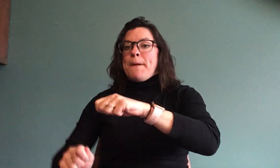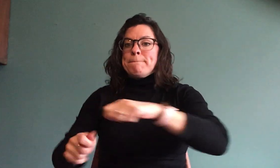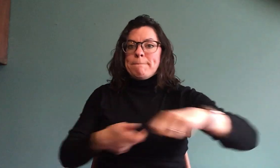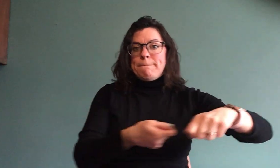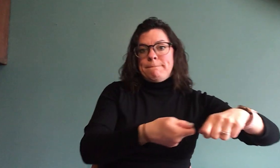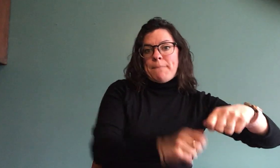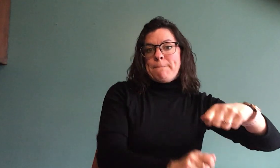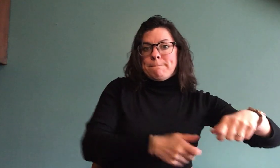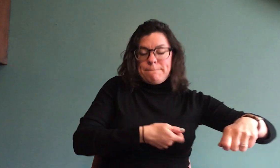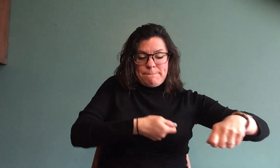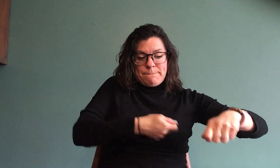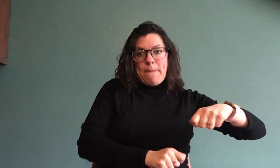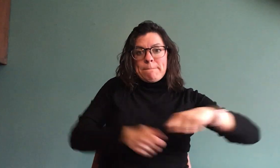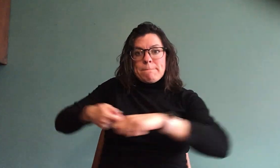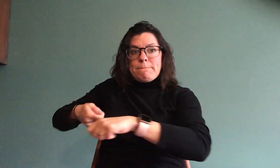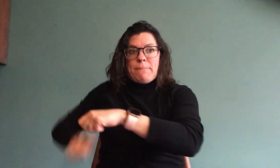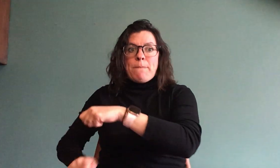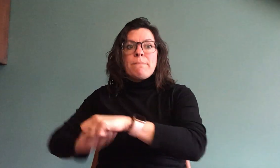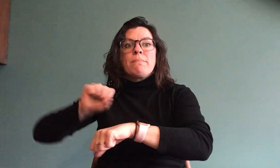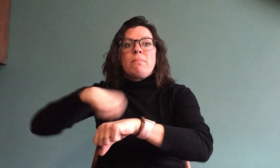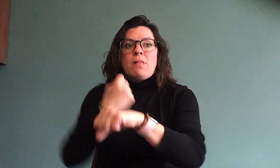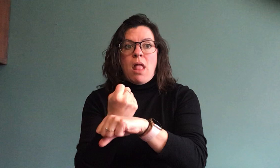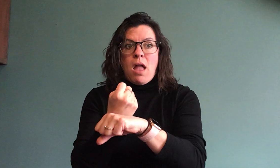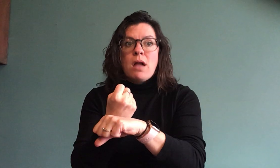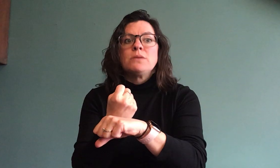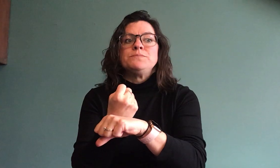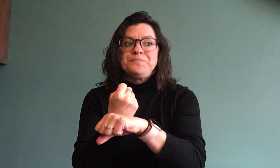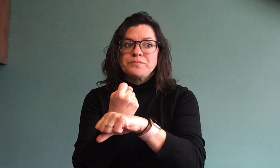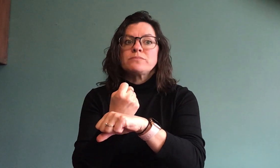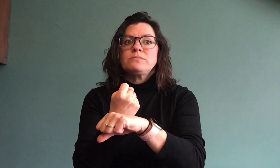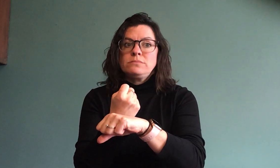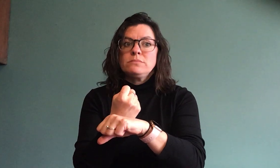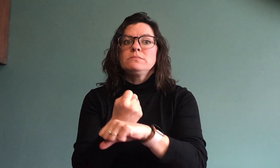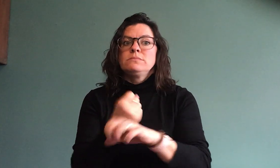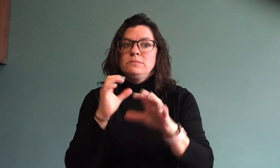Okay, and is safe to use. So before I go to the next page,